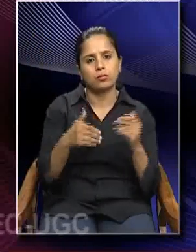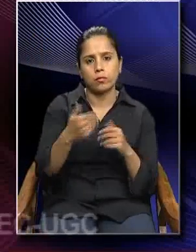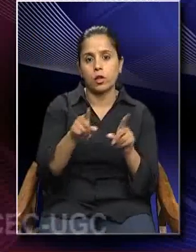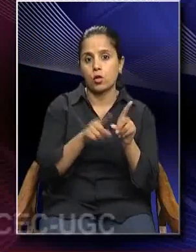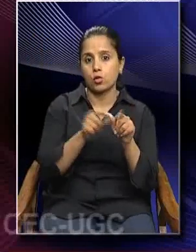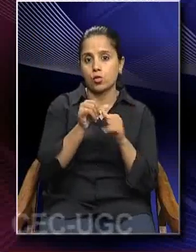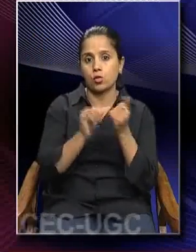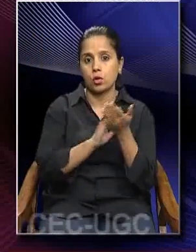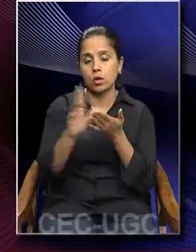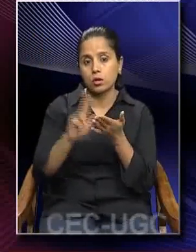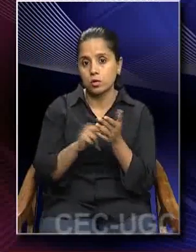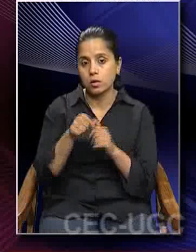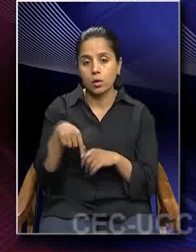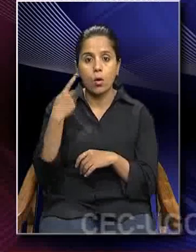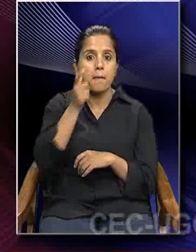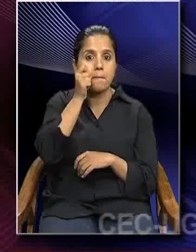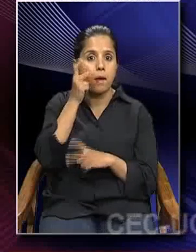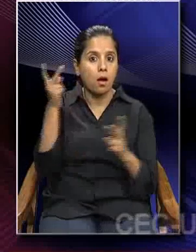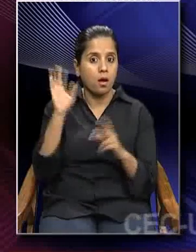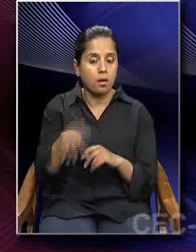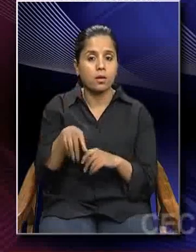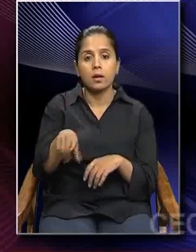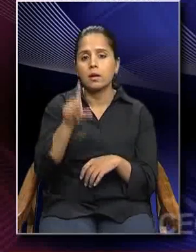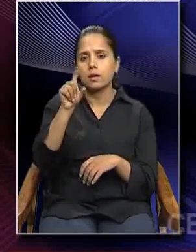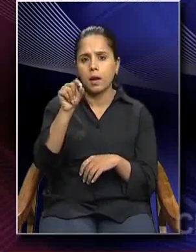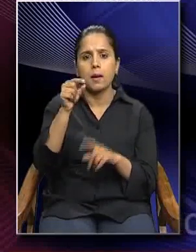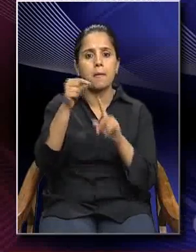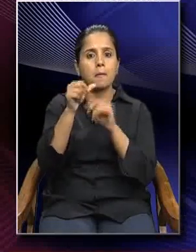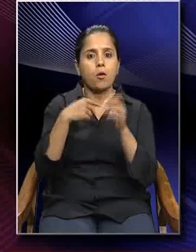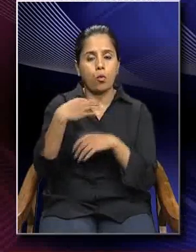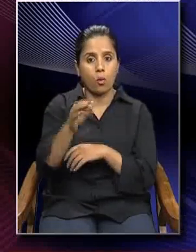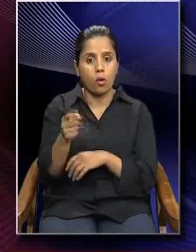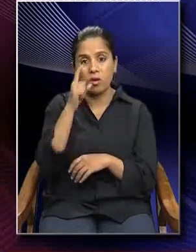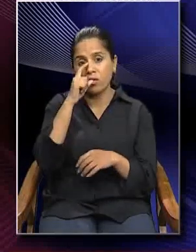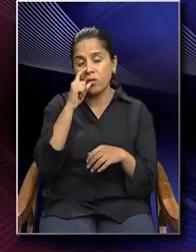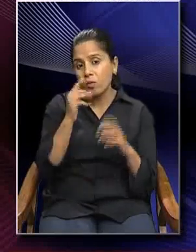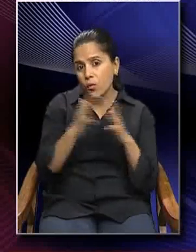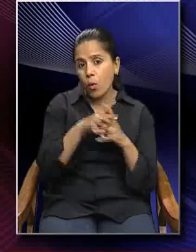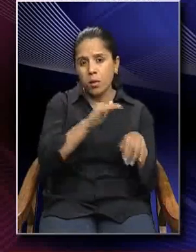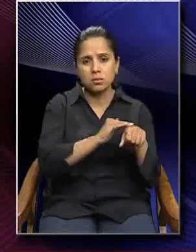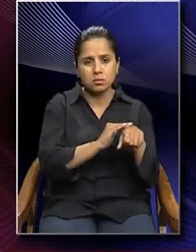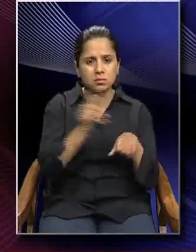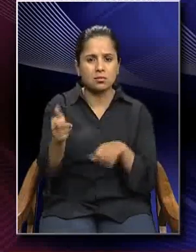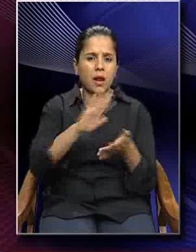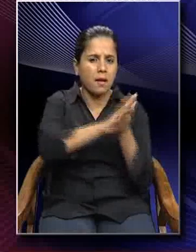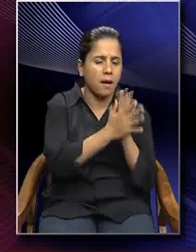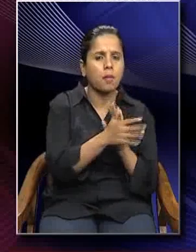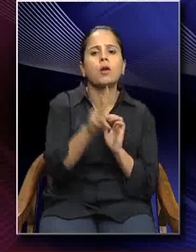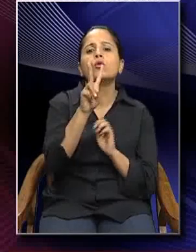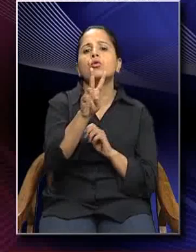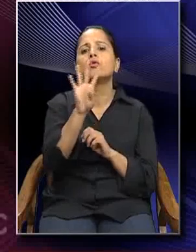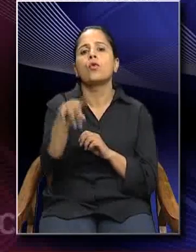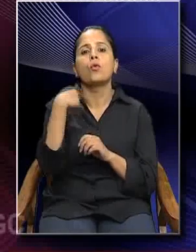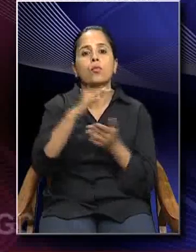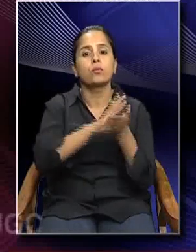Yajnavalkya stated that a man pays 10 panas for raping a maid servant, 24 panas for